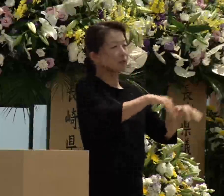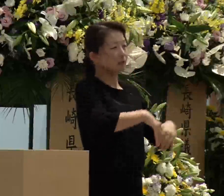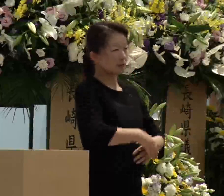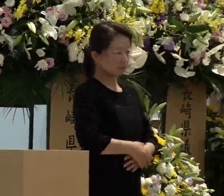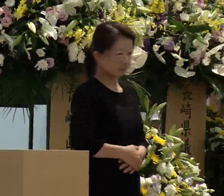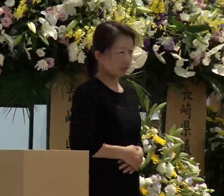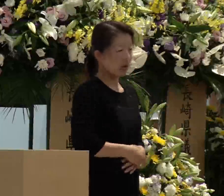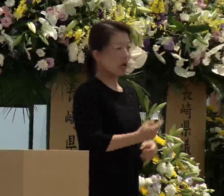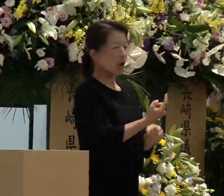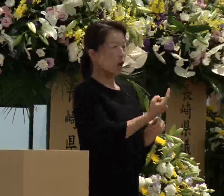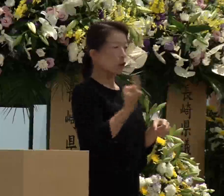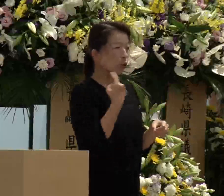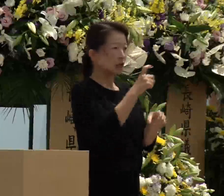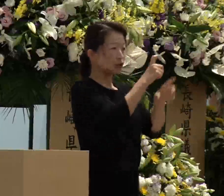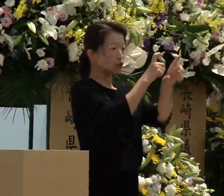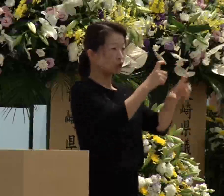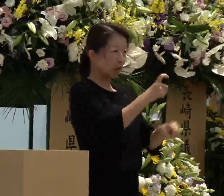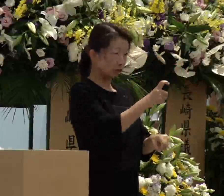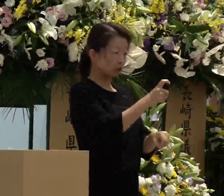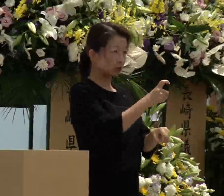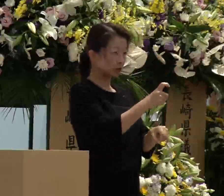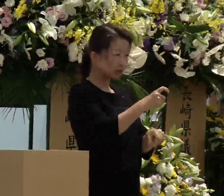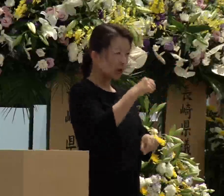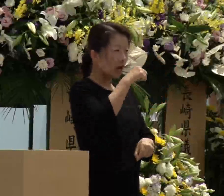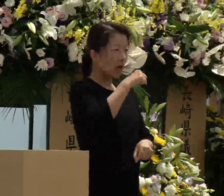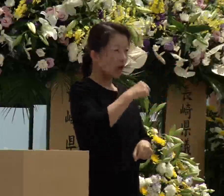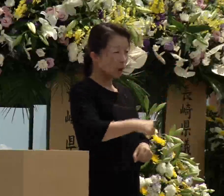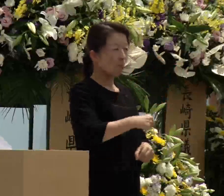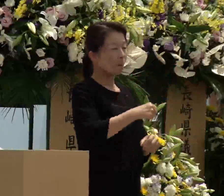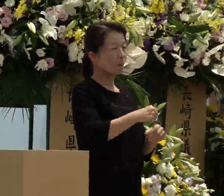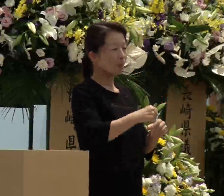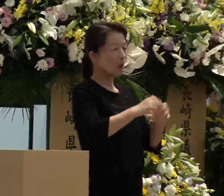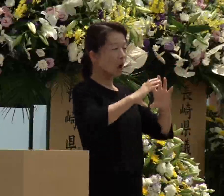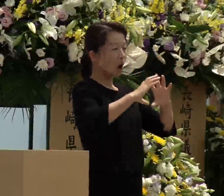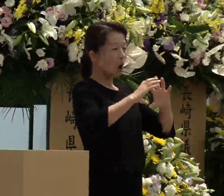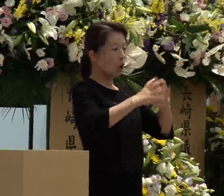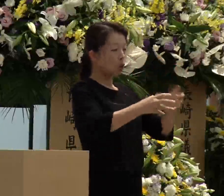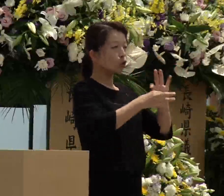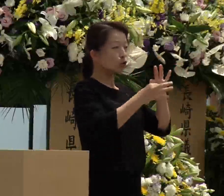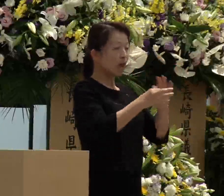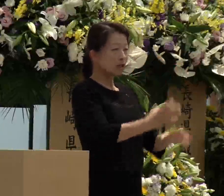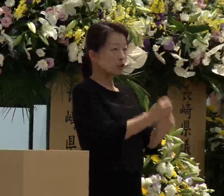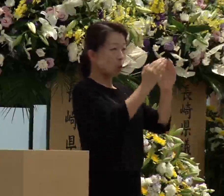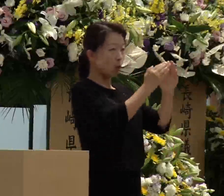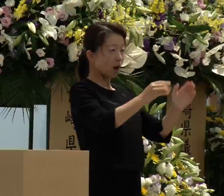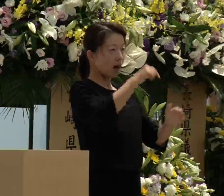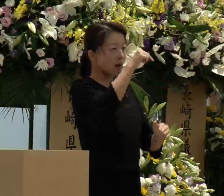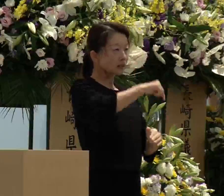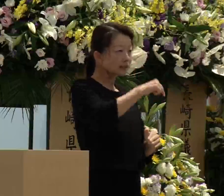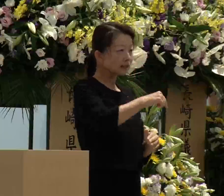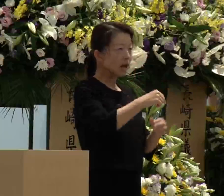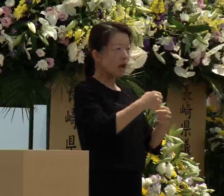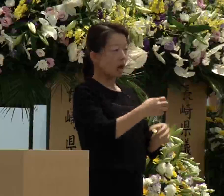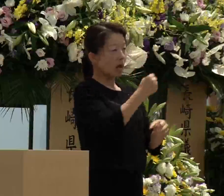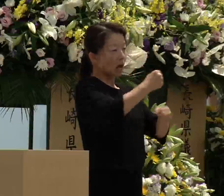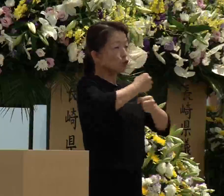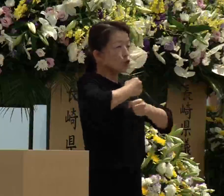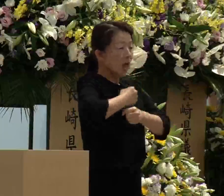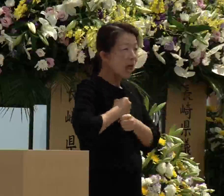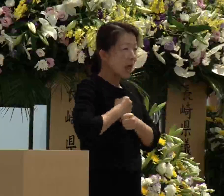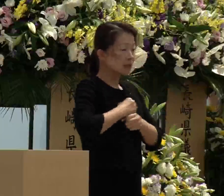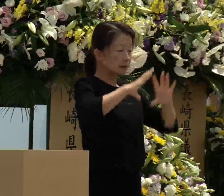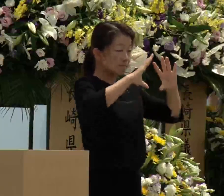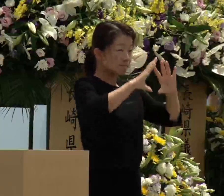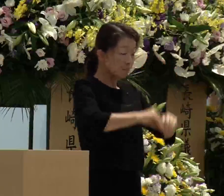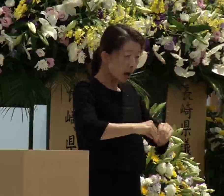years. In October last year, the Japanese government finally supported the